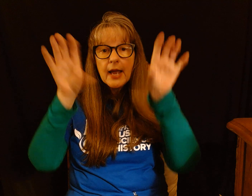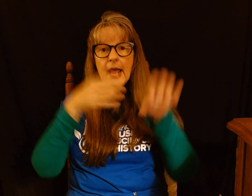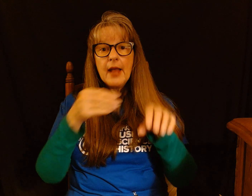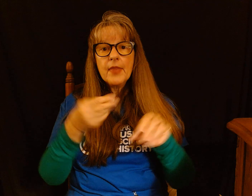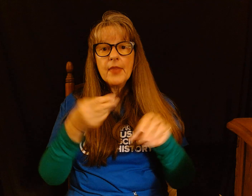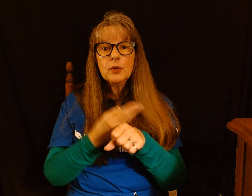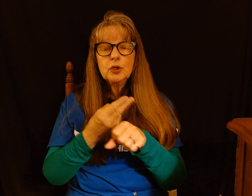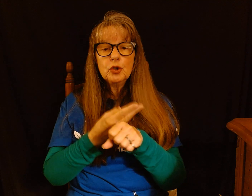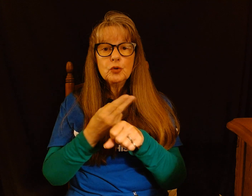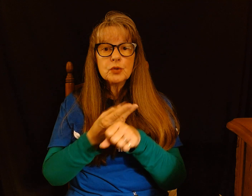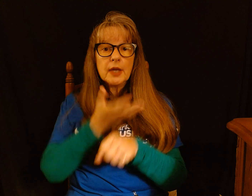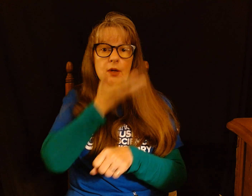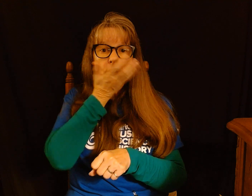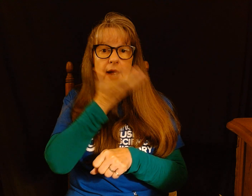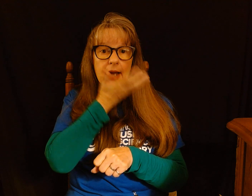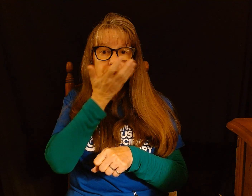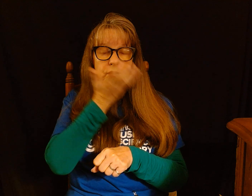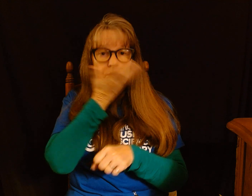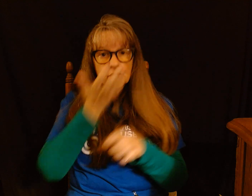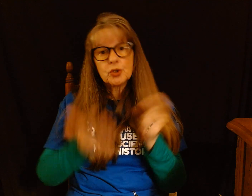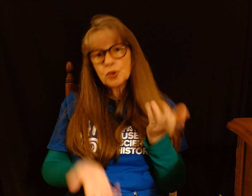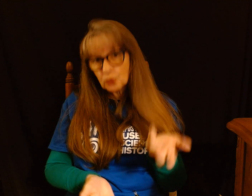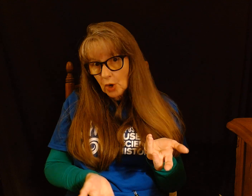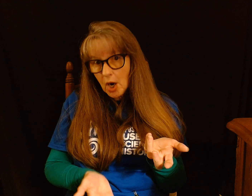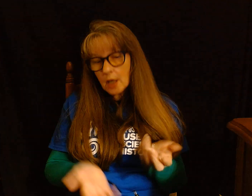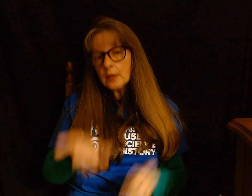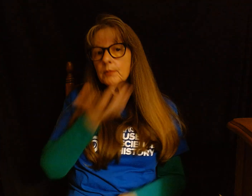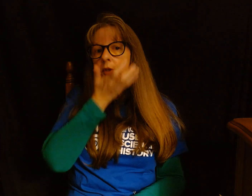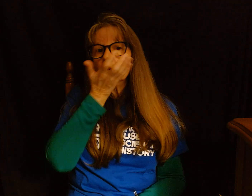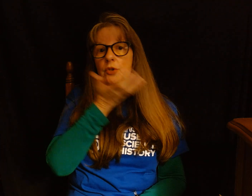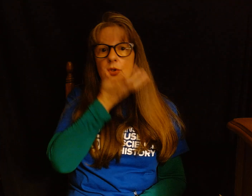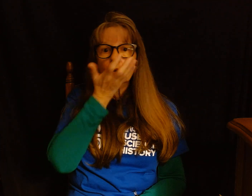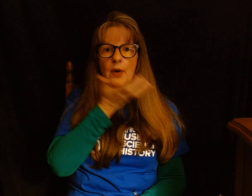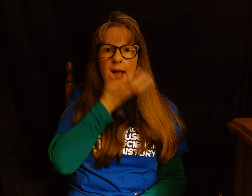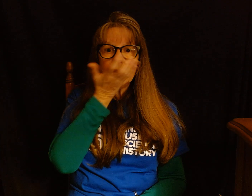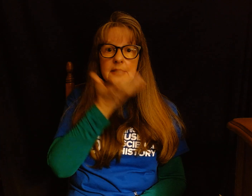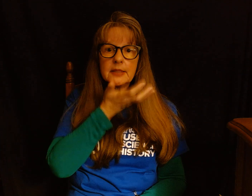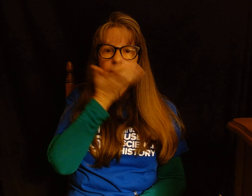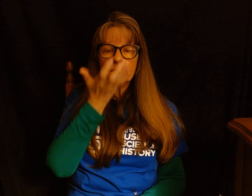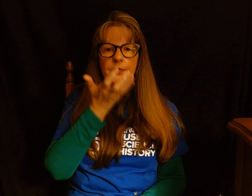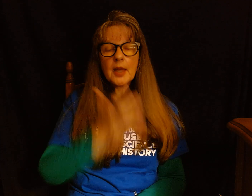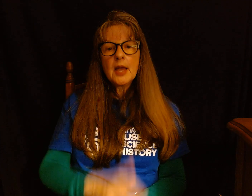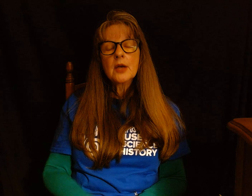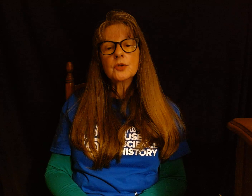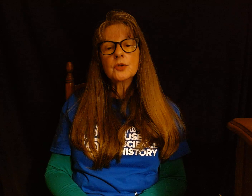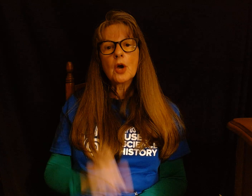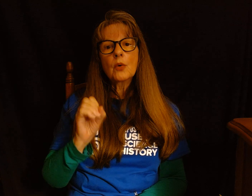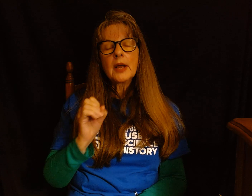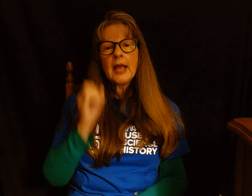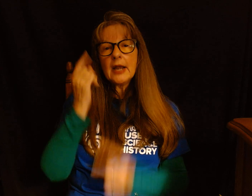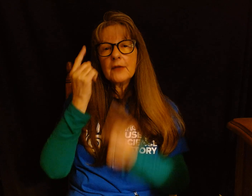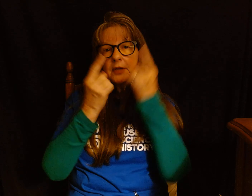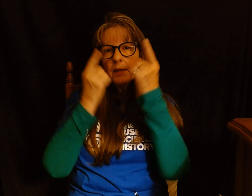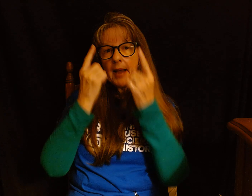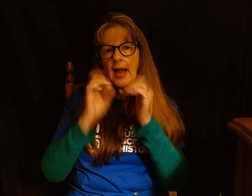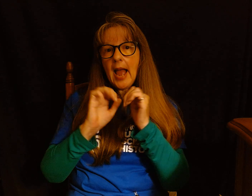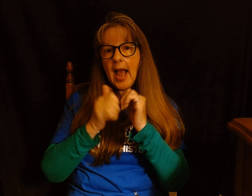And they would use like grass, which is straw, but use grass. So kind of think about